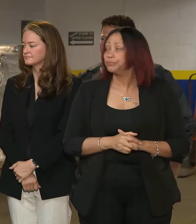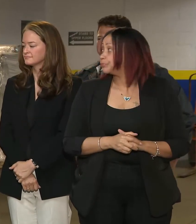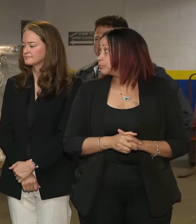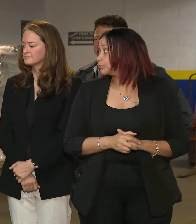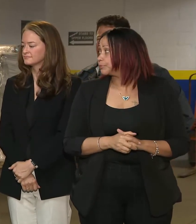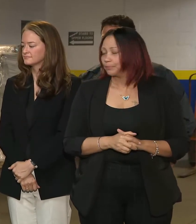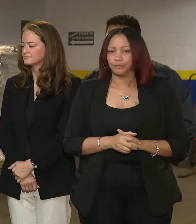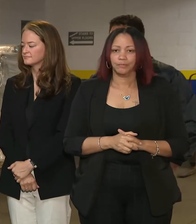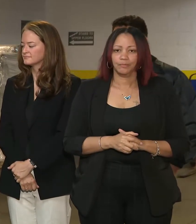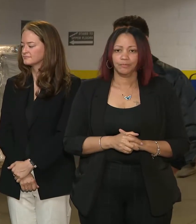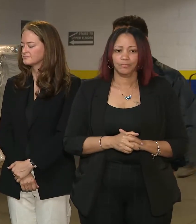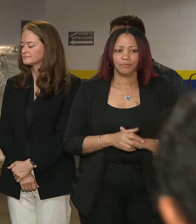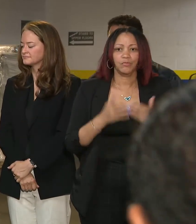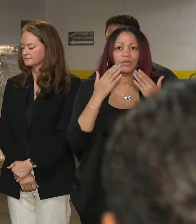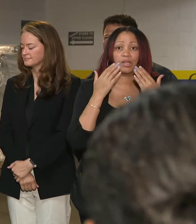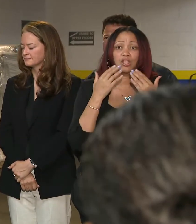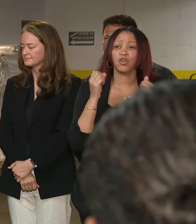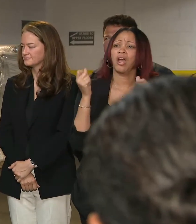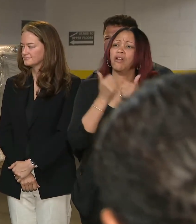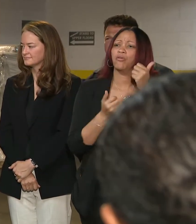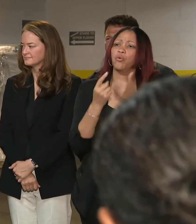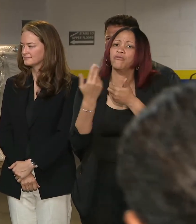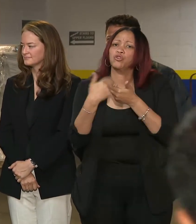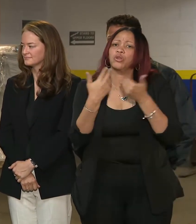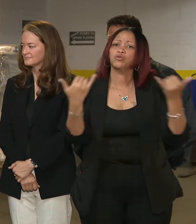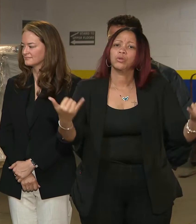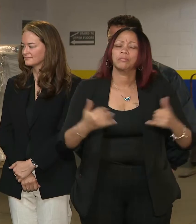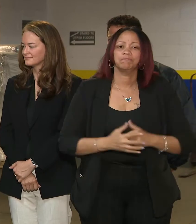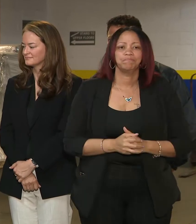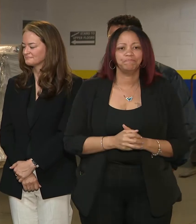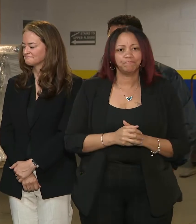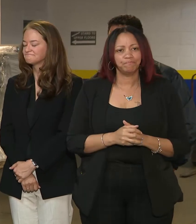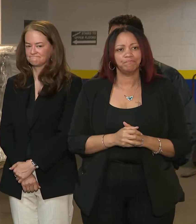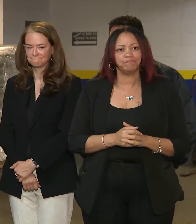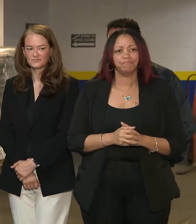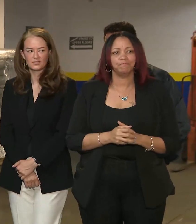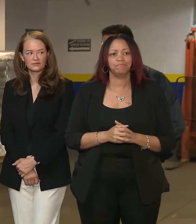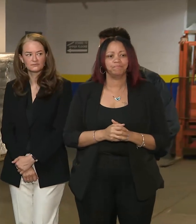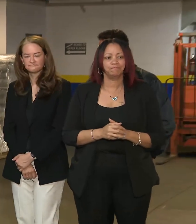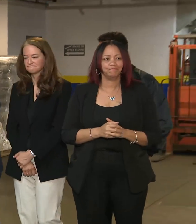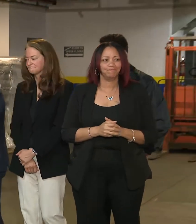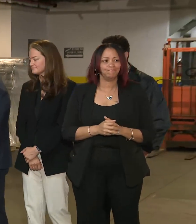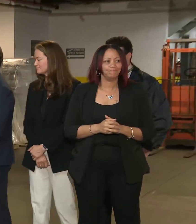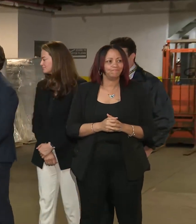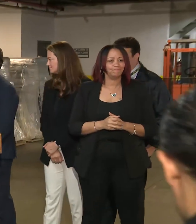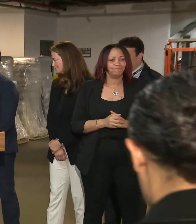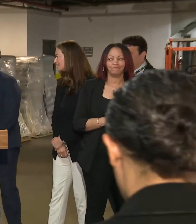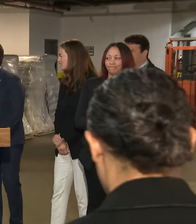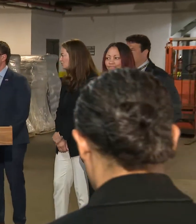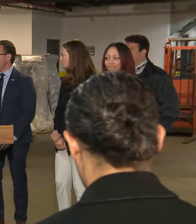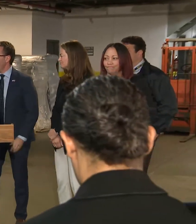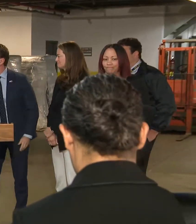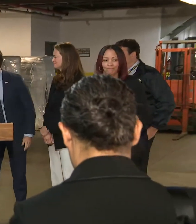That concludes our program. Thank you all for joining us today. Look forward to seeing you afterwards. Thank you. Thank you.